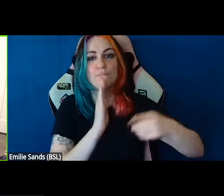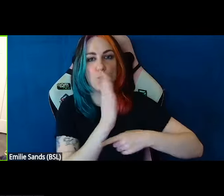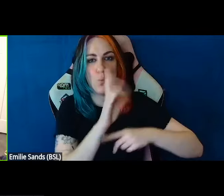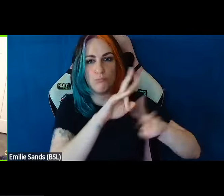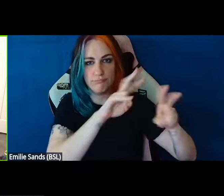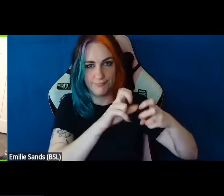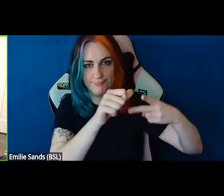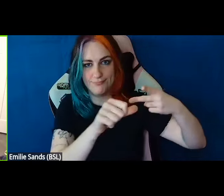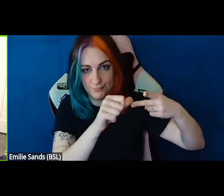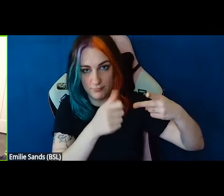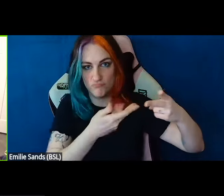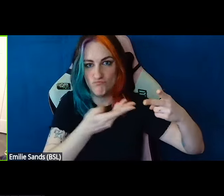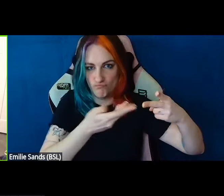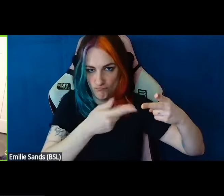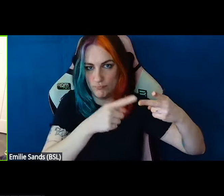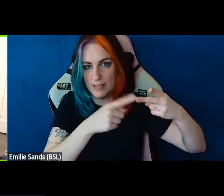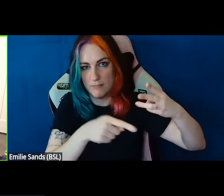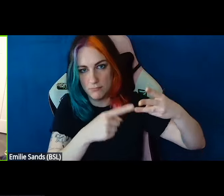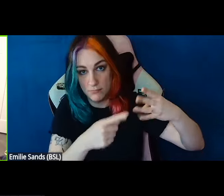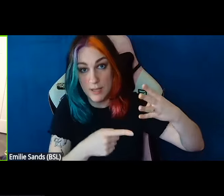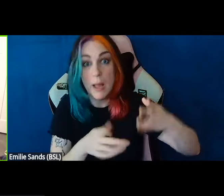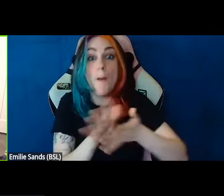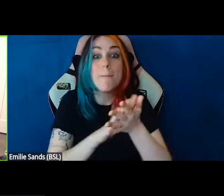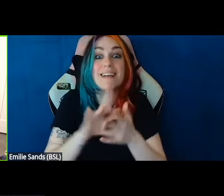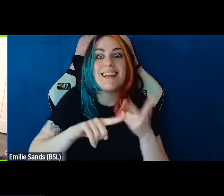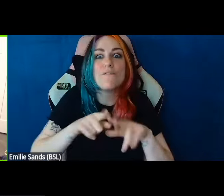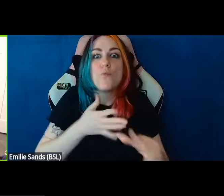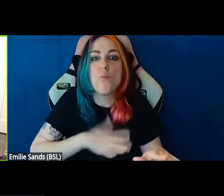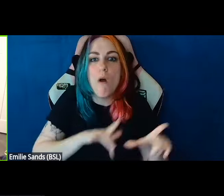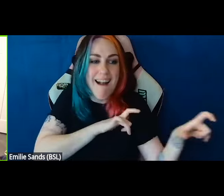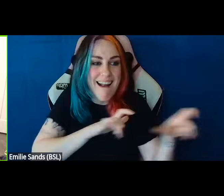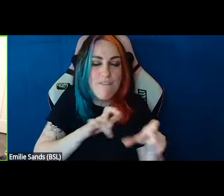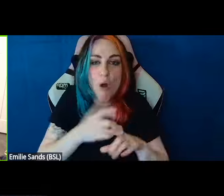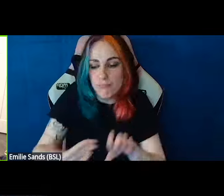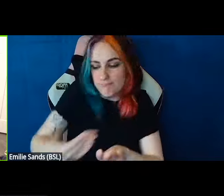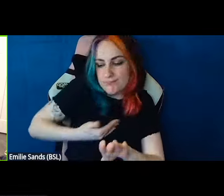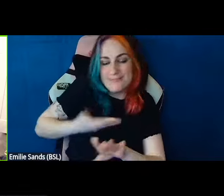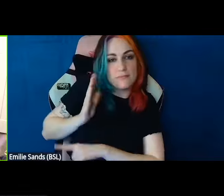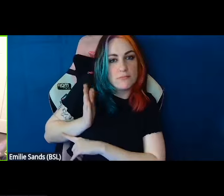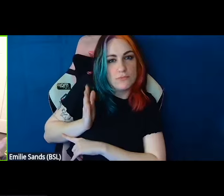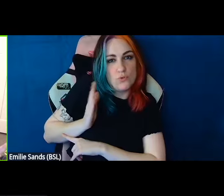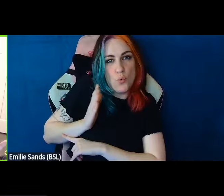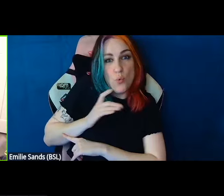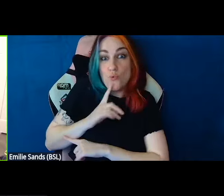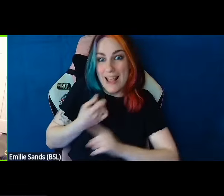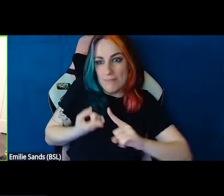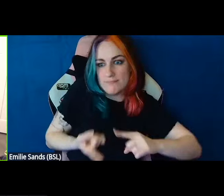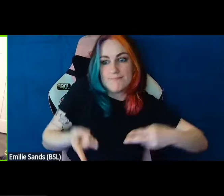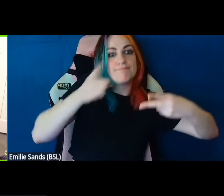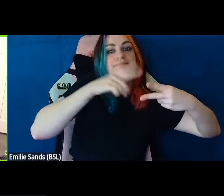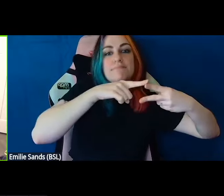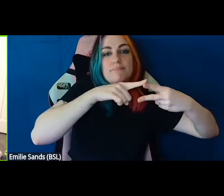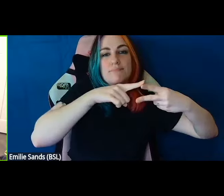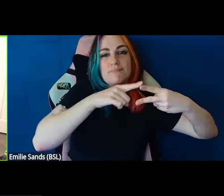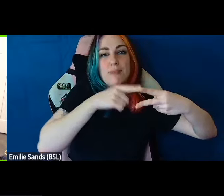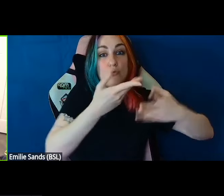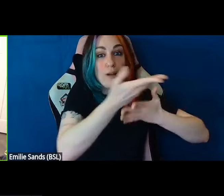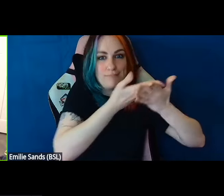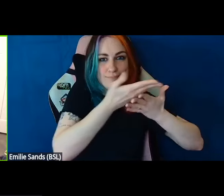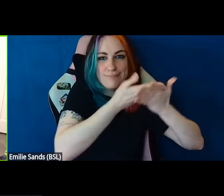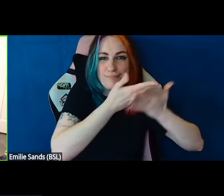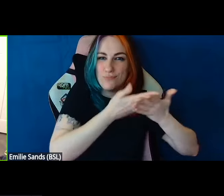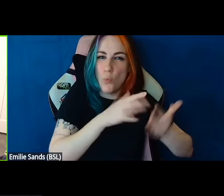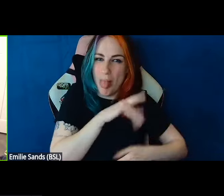channel. That does mean if you want to carry on the conversation about a previous talk, you just go to the previous channel and you'll just always